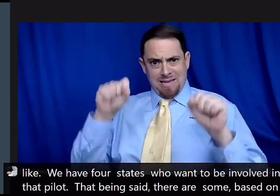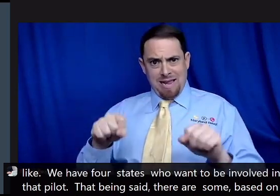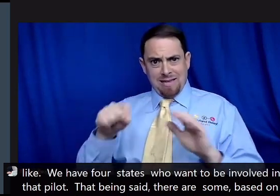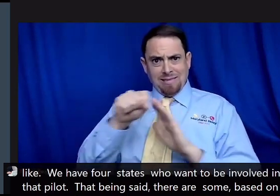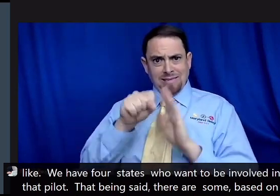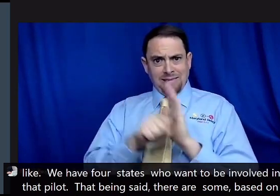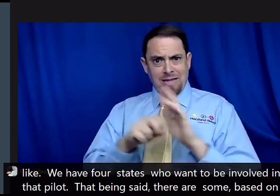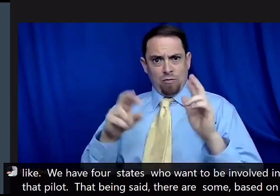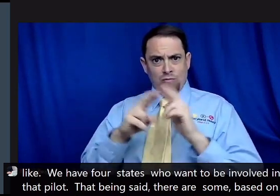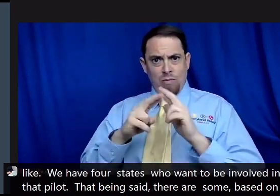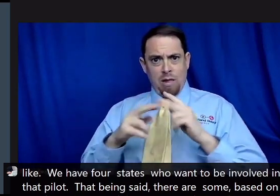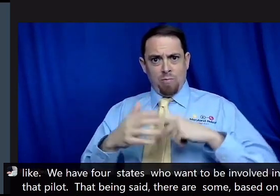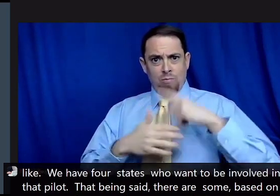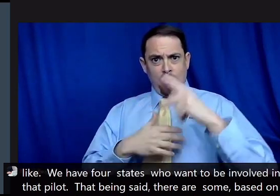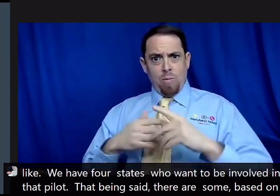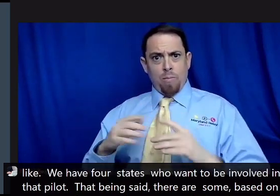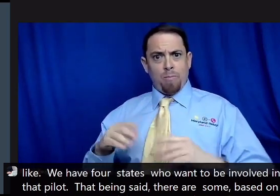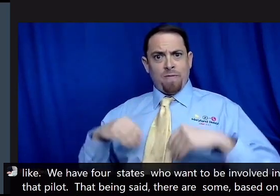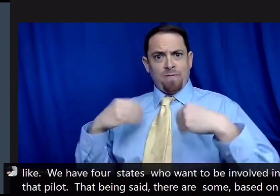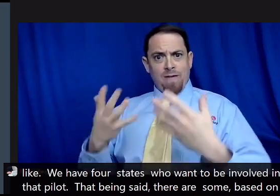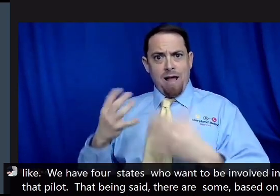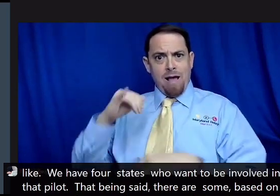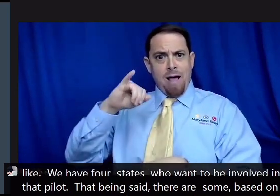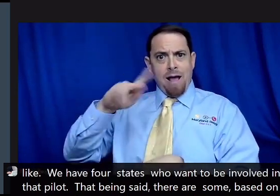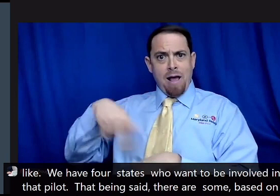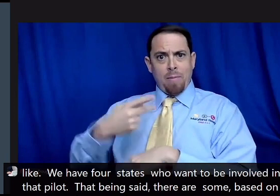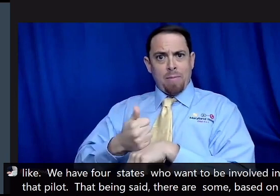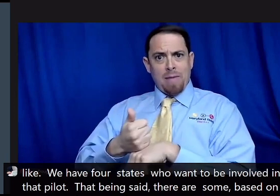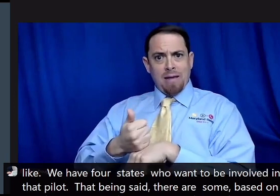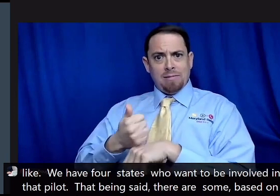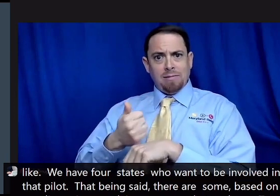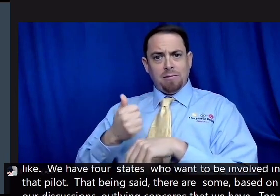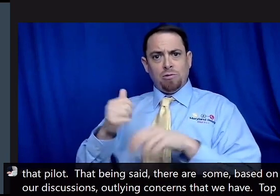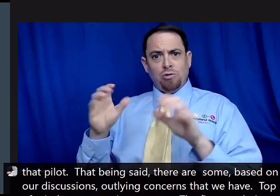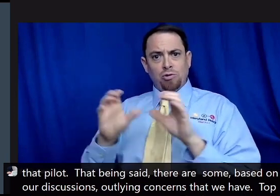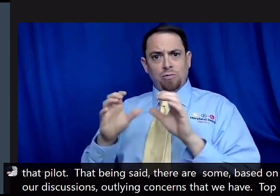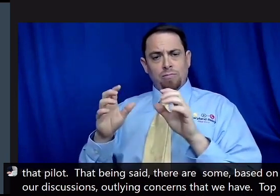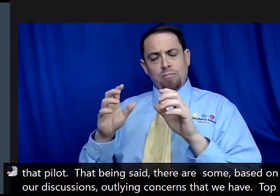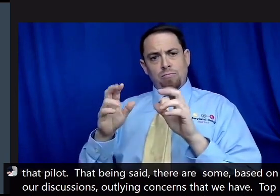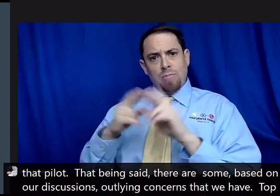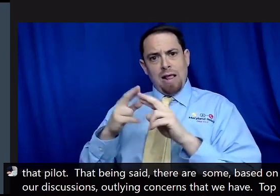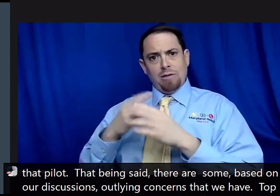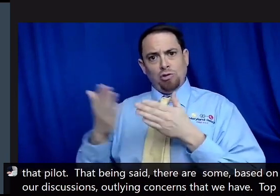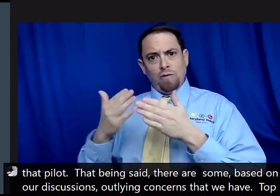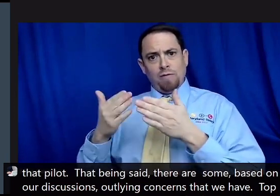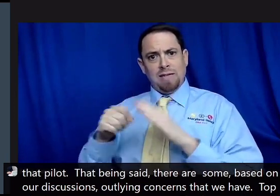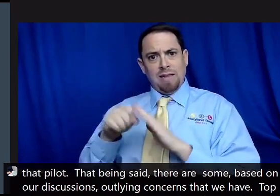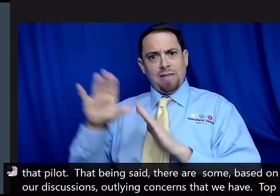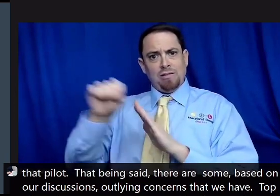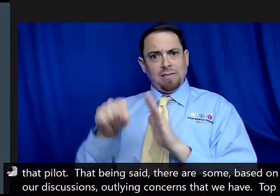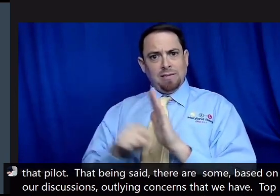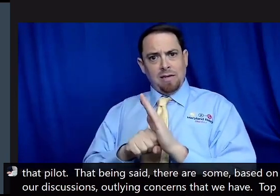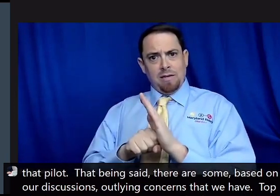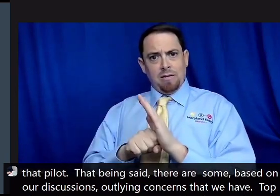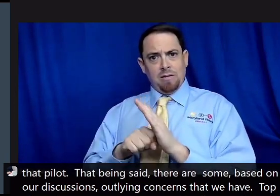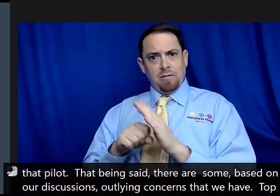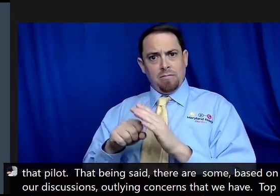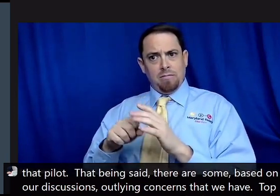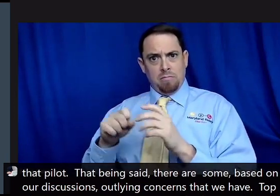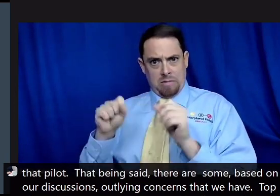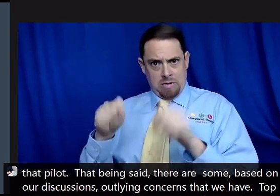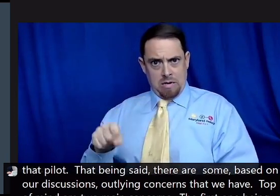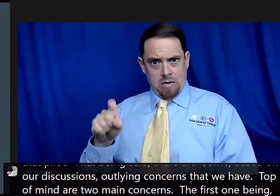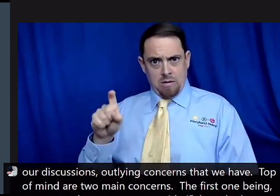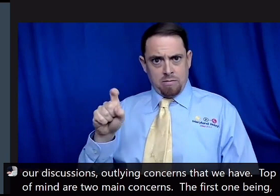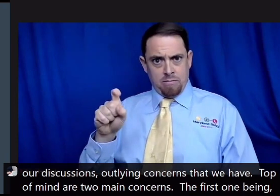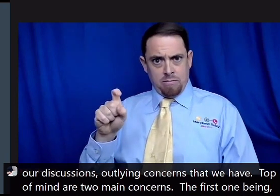one being, can state relay programs provide IP-based relay services within